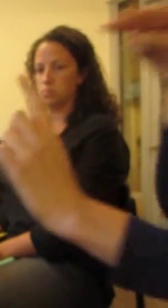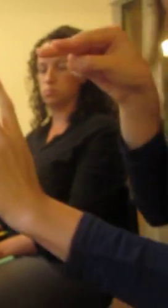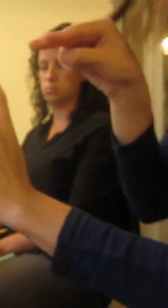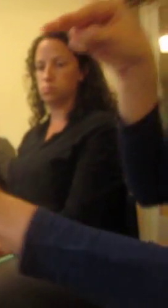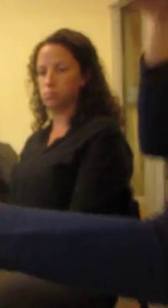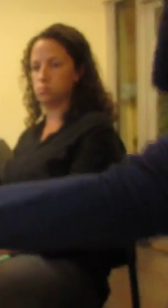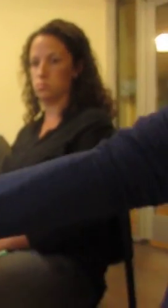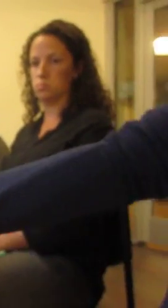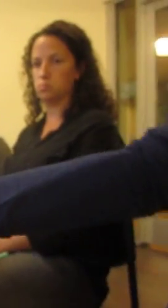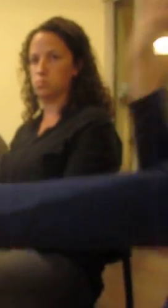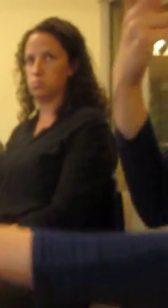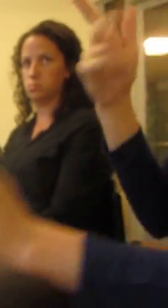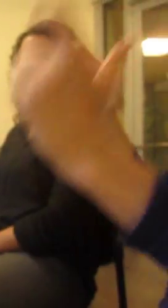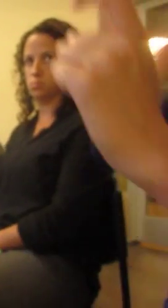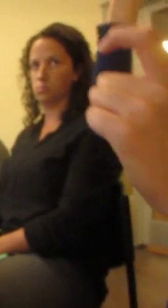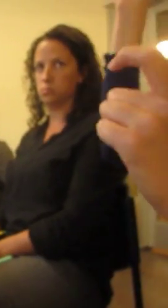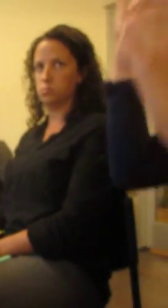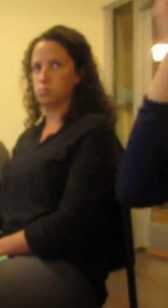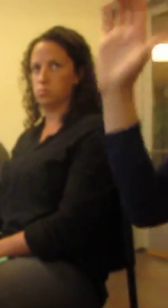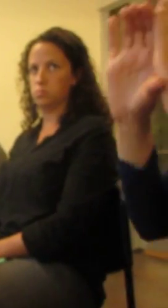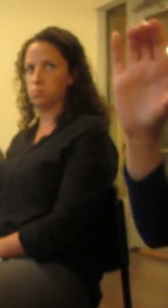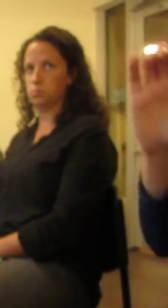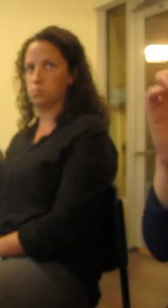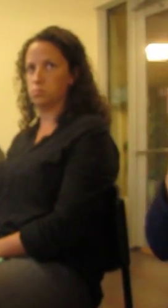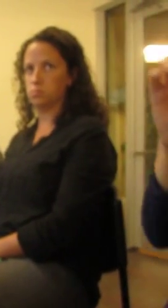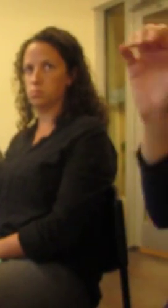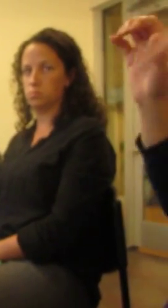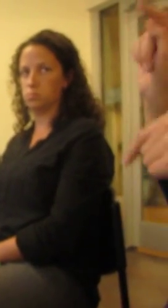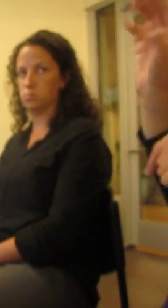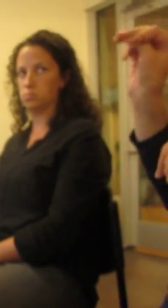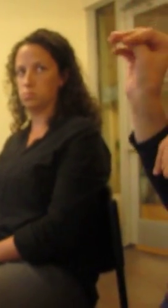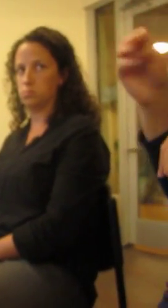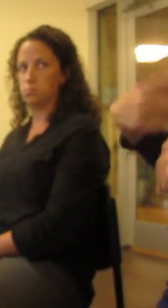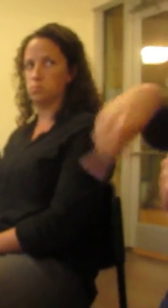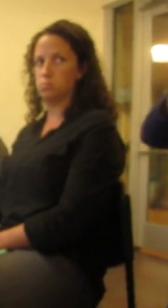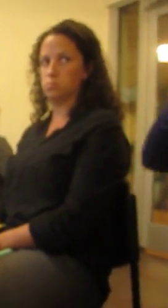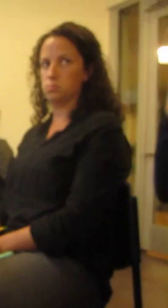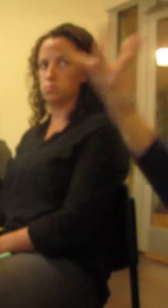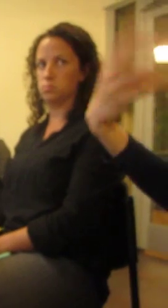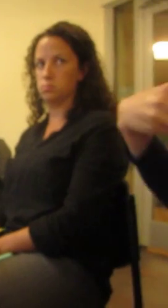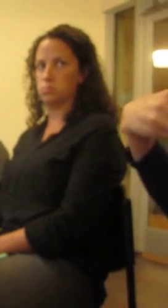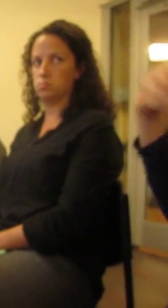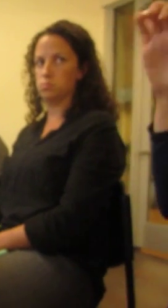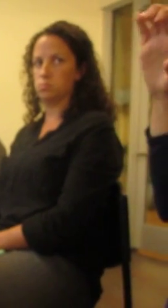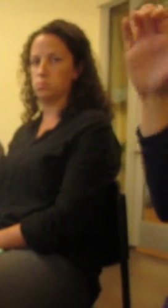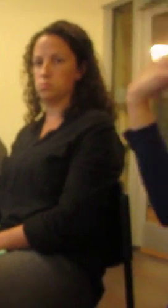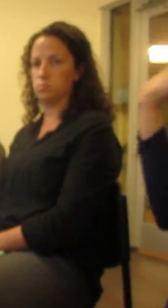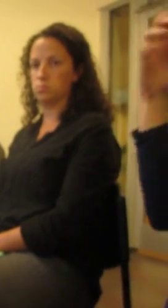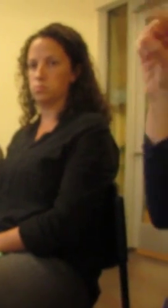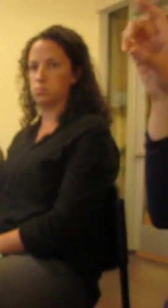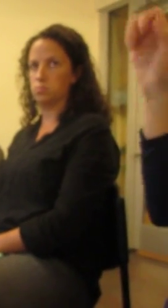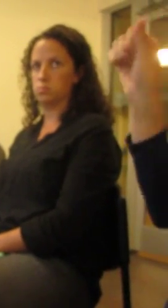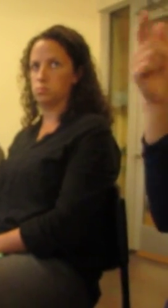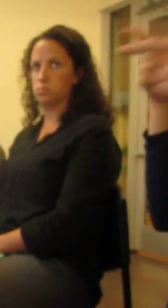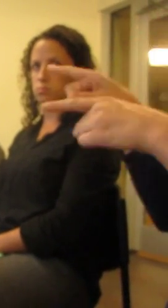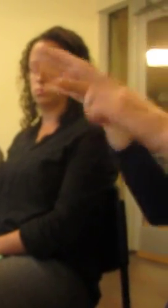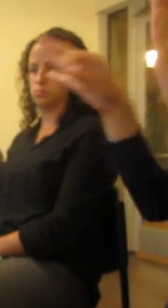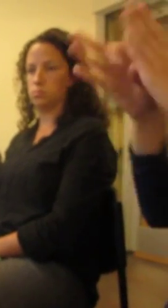picture. And We're not going to include Chief O'Day in the selection process. what about Mayor Hales? Are we having a crisis of confidence? He's not included